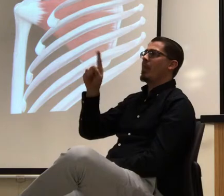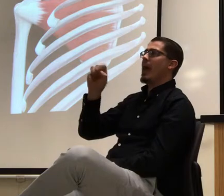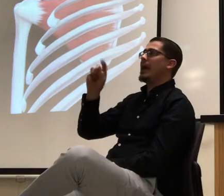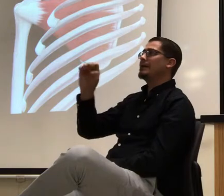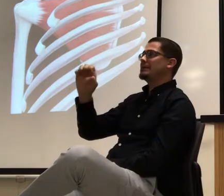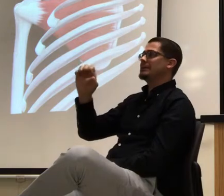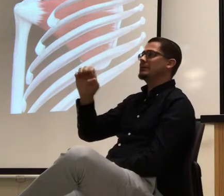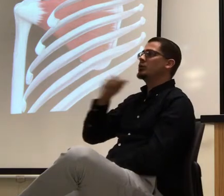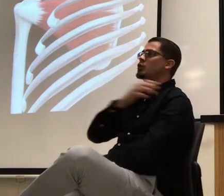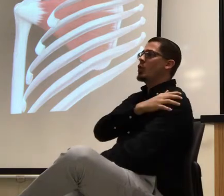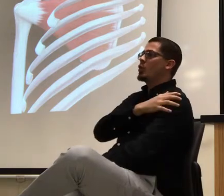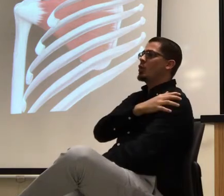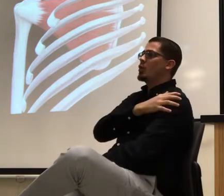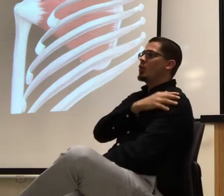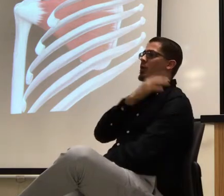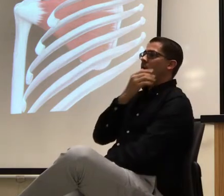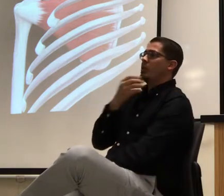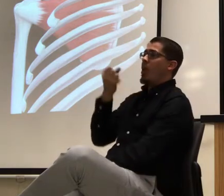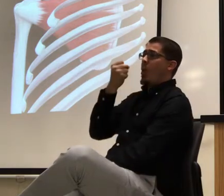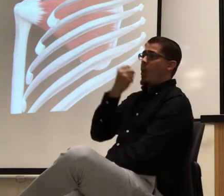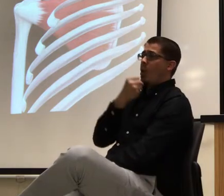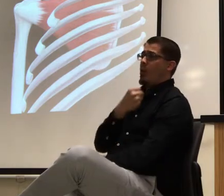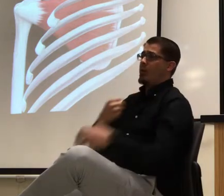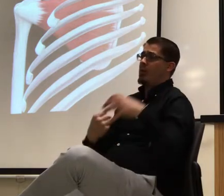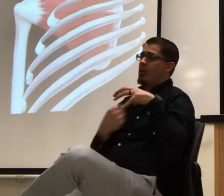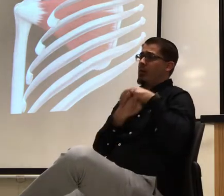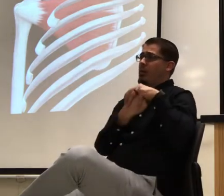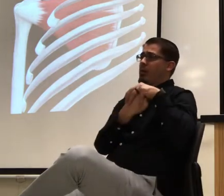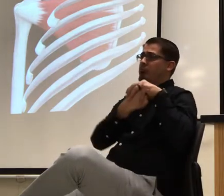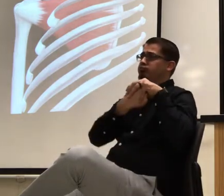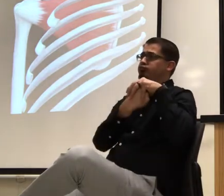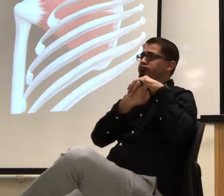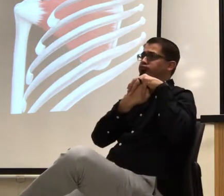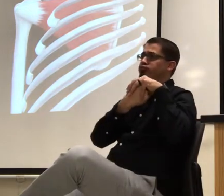shoulder. They hold the head of the humerus in that socket a little better.